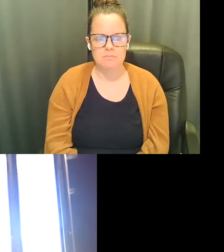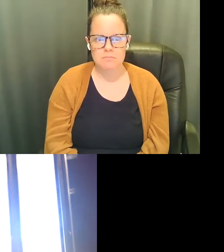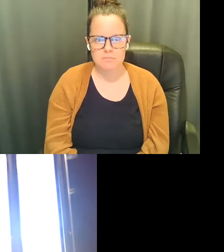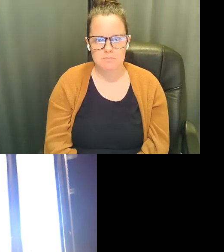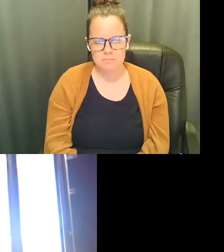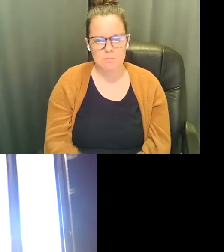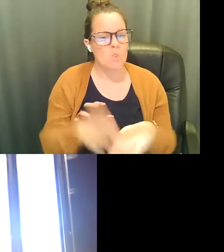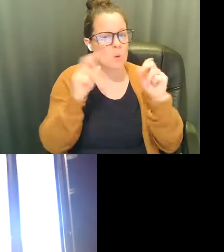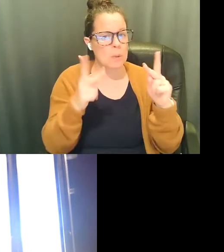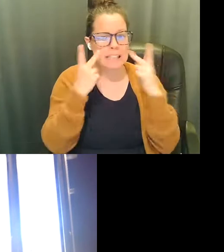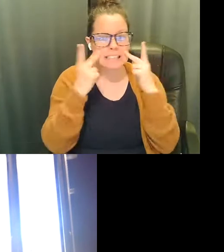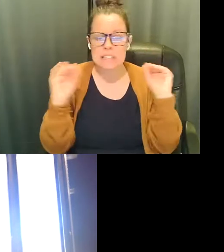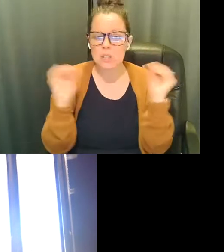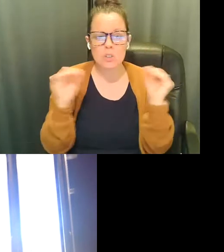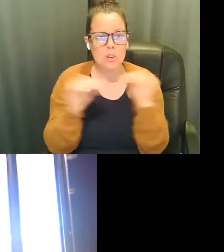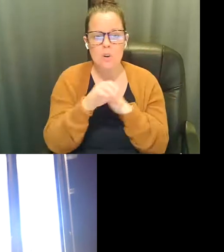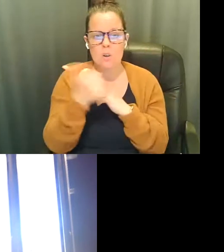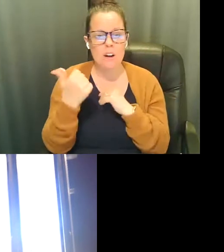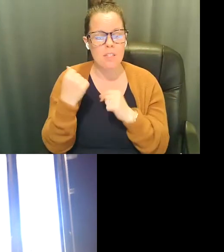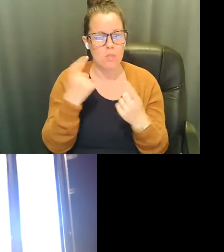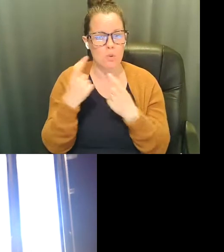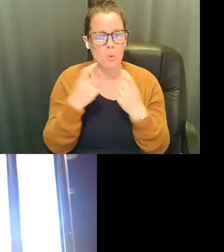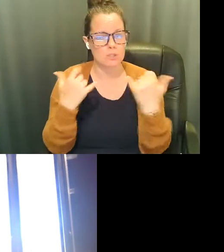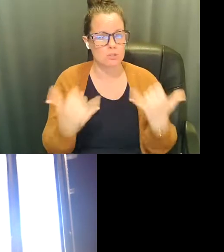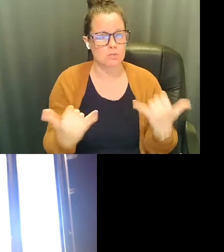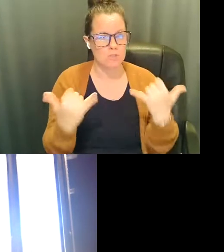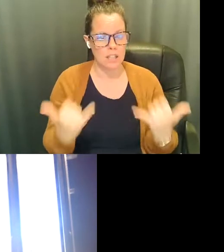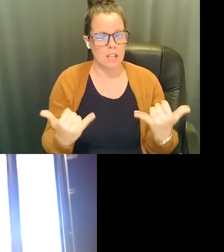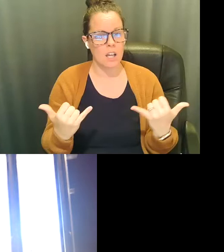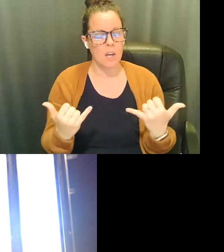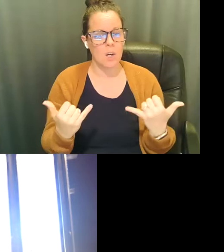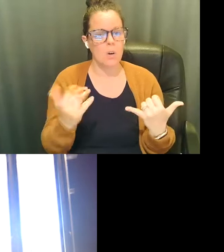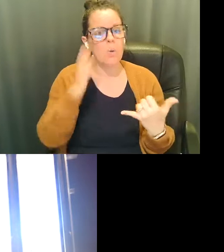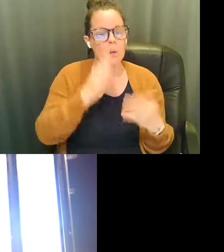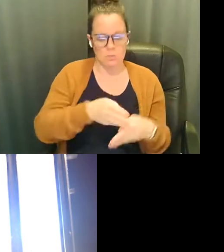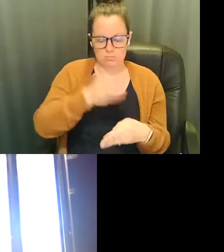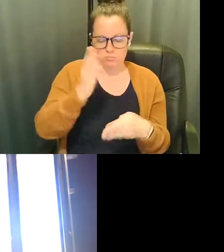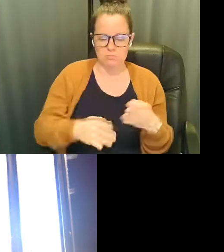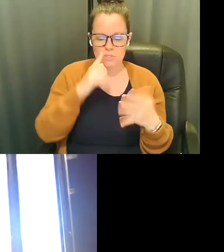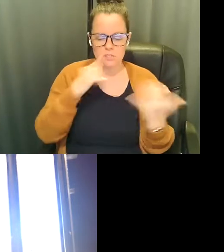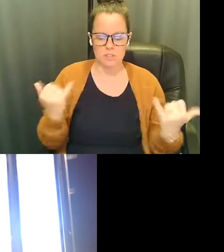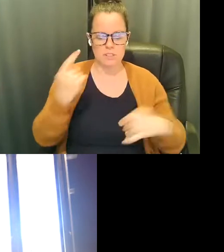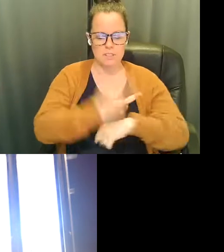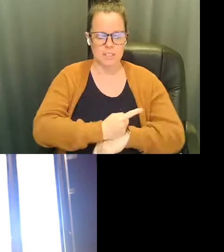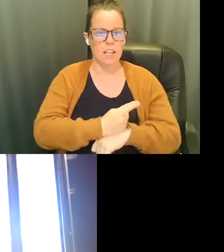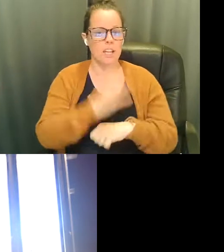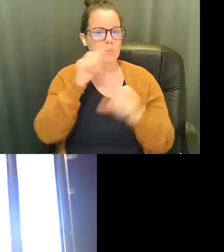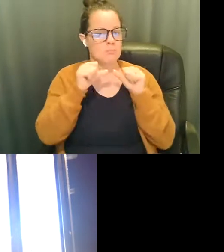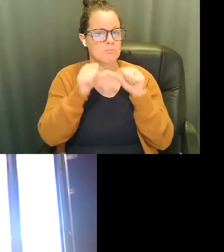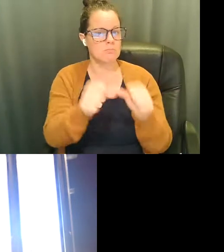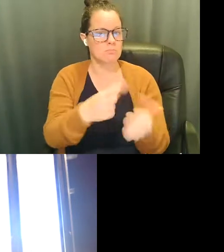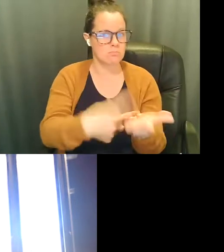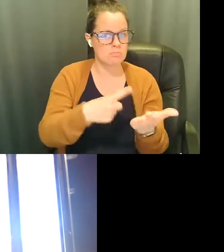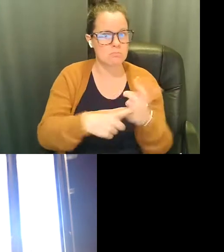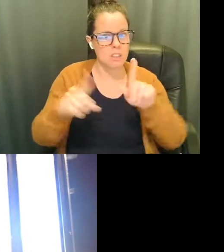Okay, I don't see any additional questions at this point, so we'll go ahead and conclude for today. We'll continue to cover these testing numbers in the